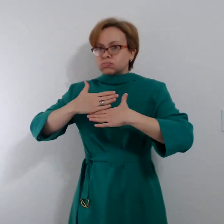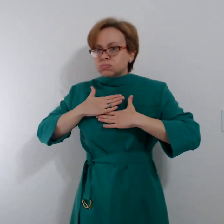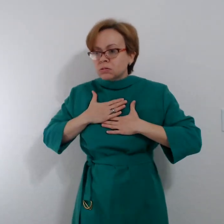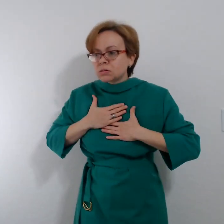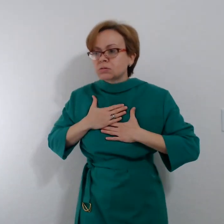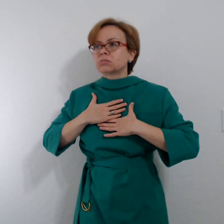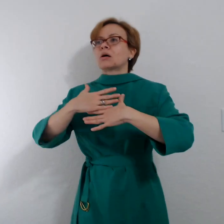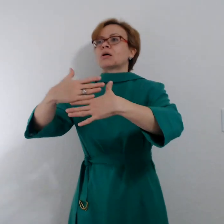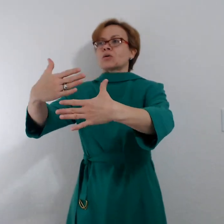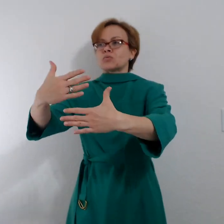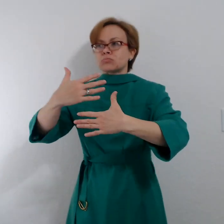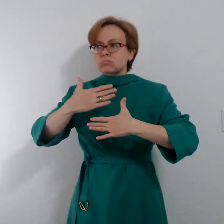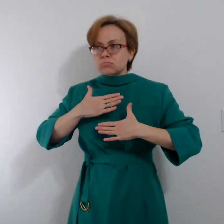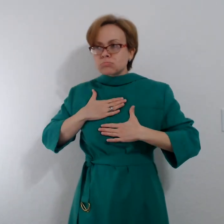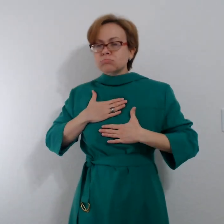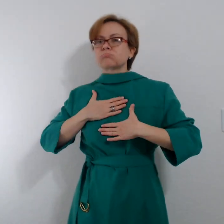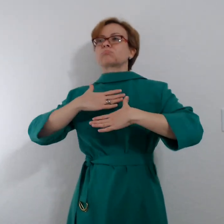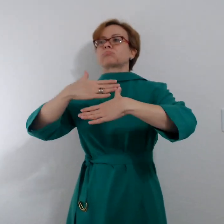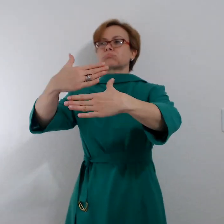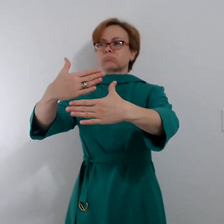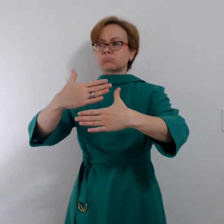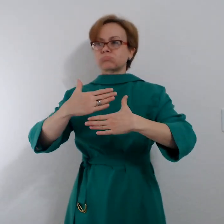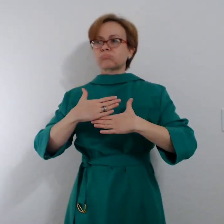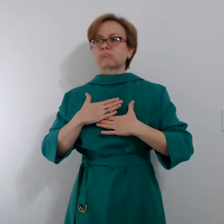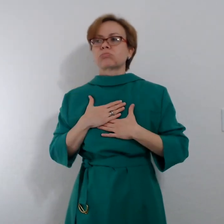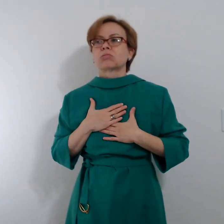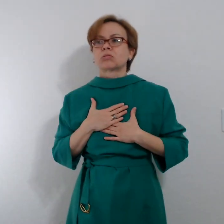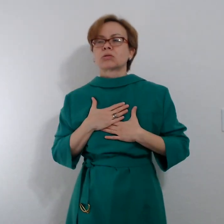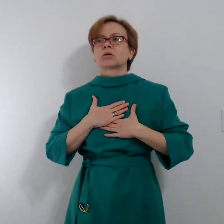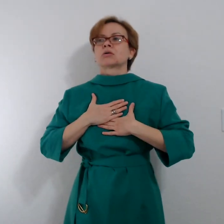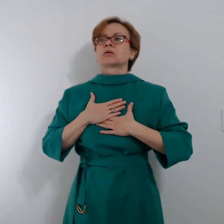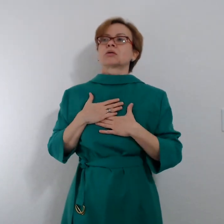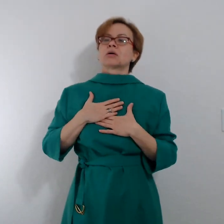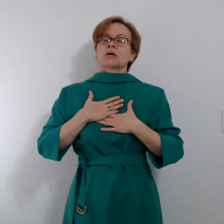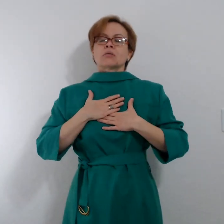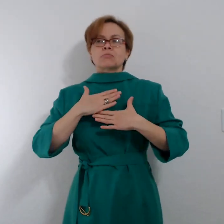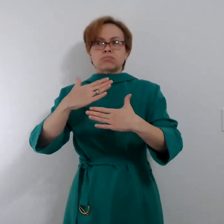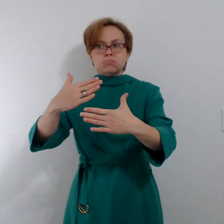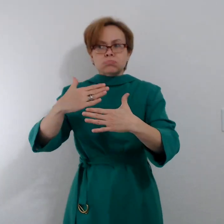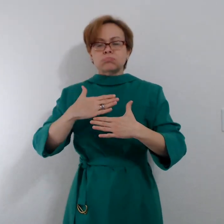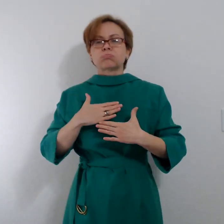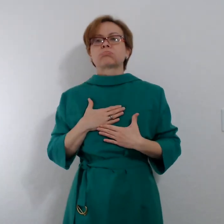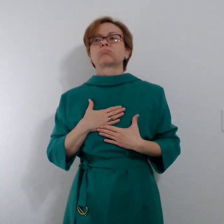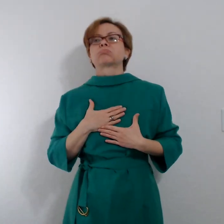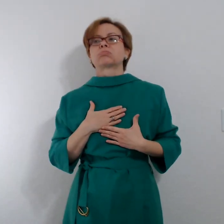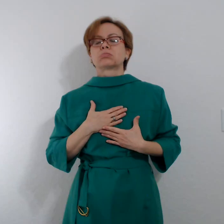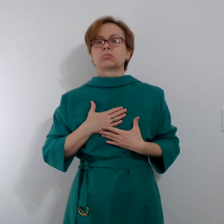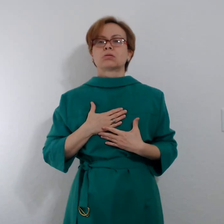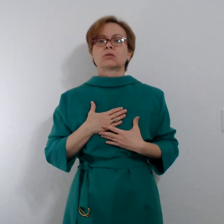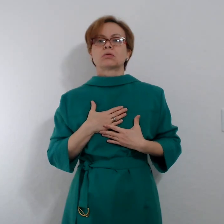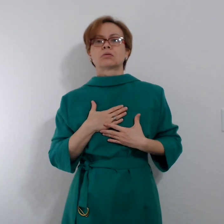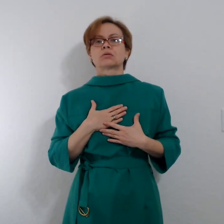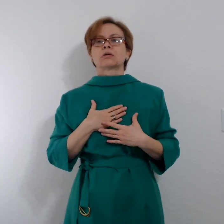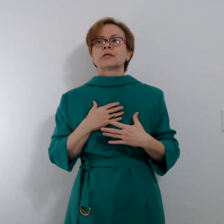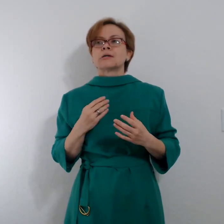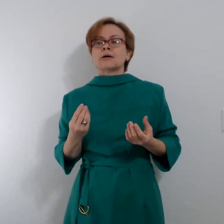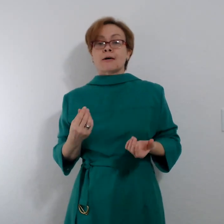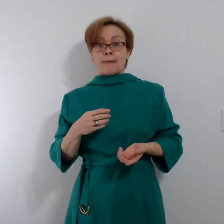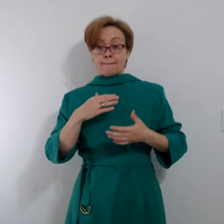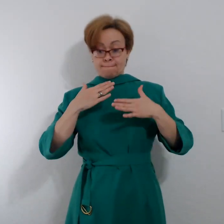You do that, you get lightheaded, you get tingling, and you're really ridding your body of CO2. So